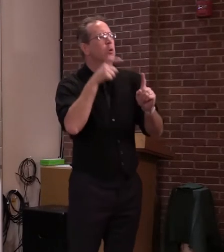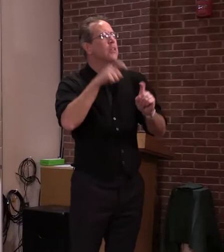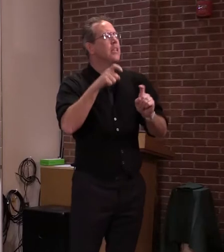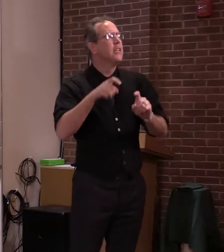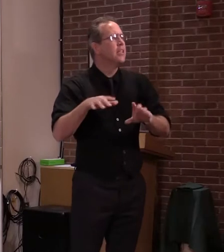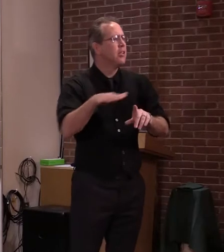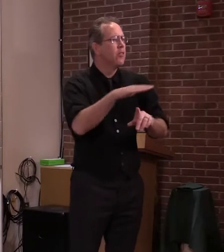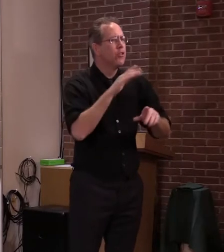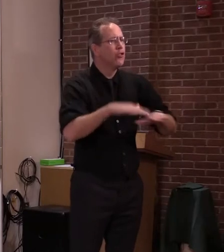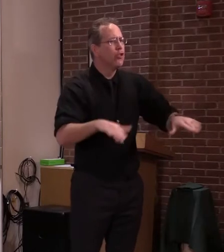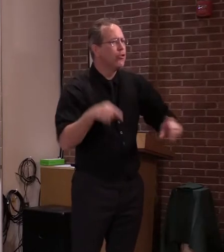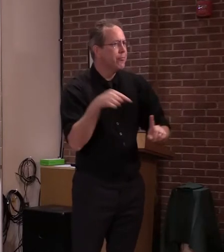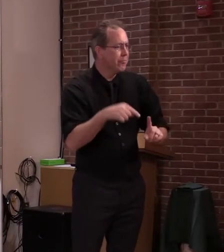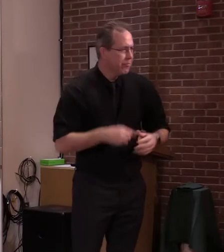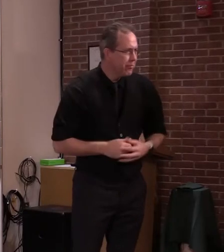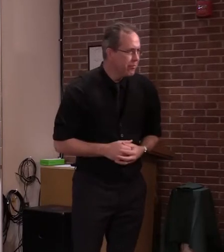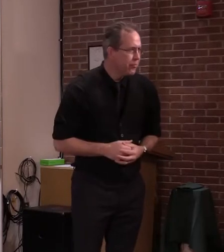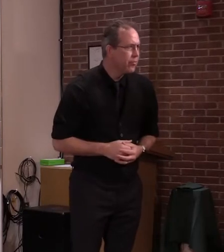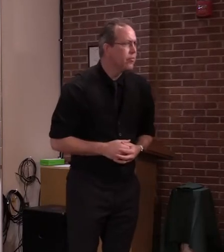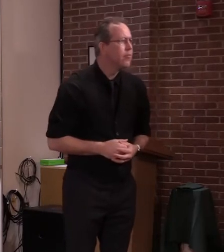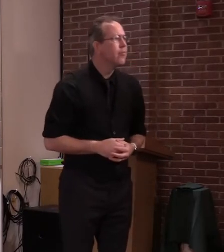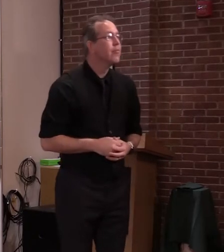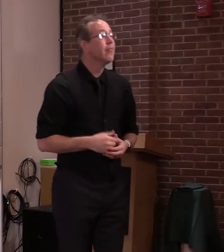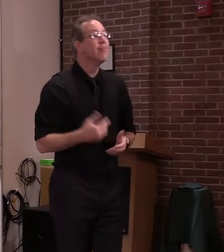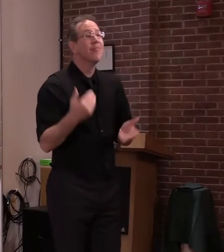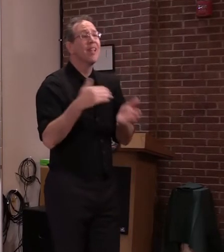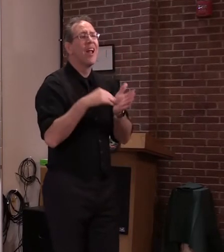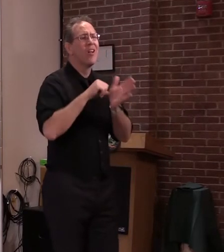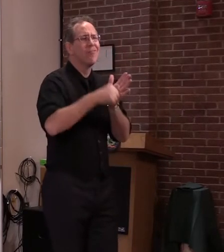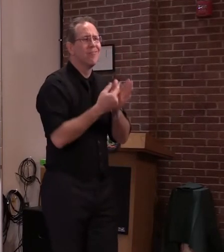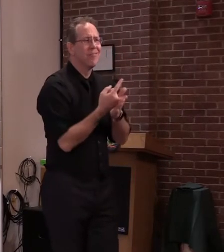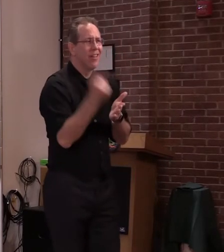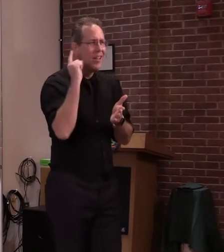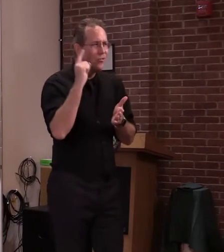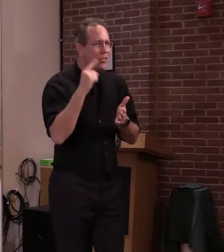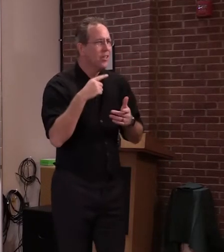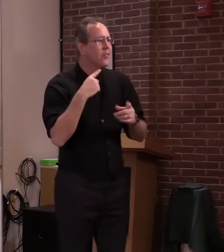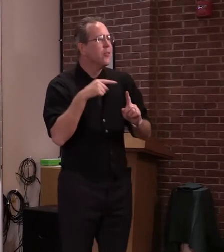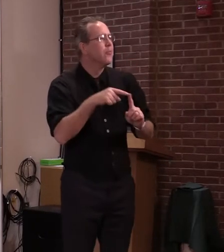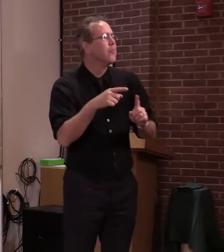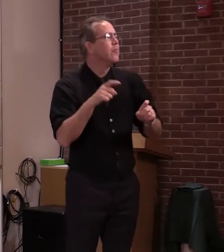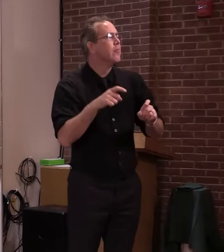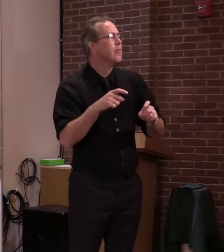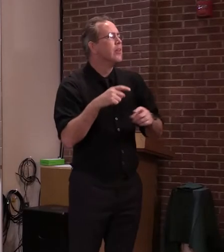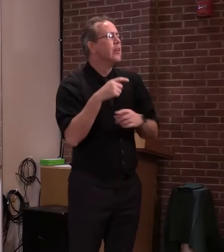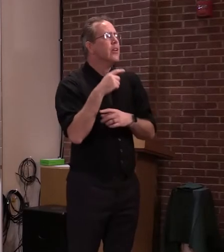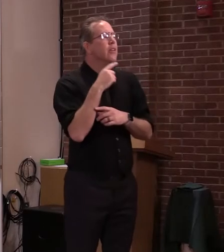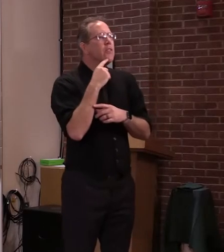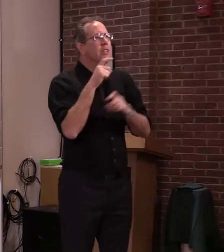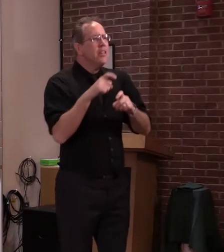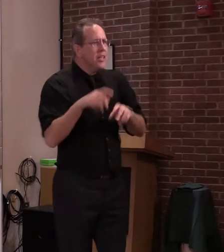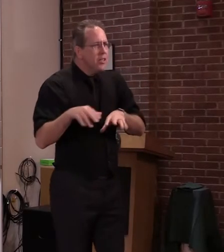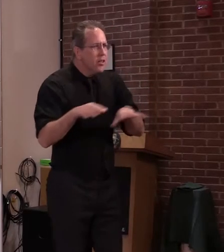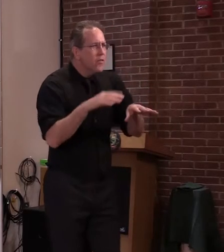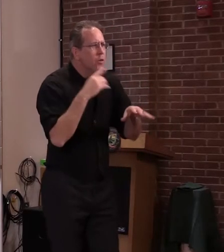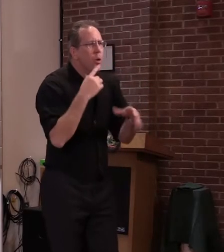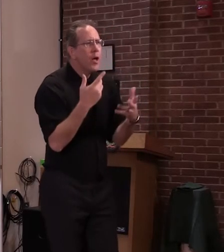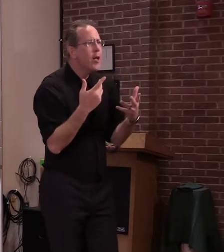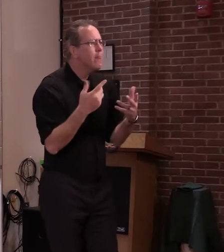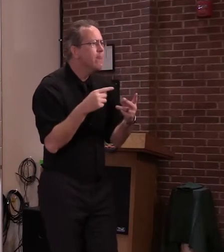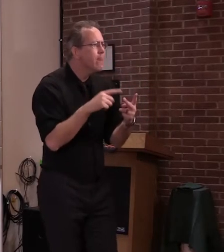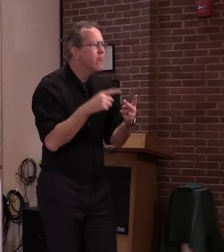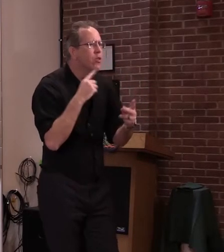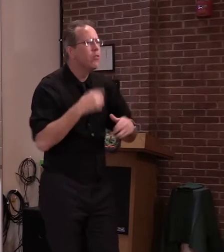out Test for Tots. Test for Tots extends the Test to Stay program, which is already offered in K-12 schools,